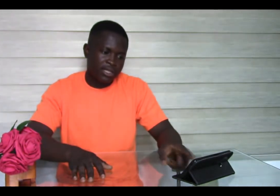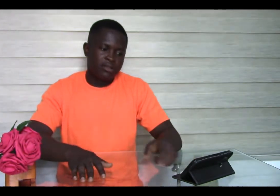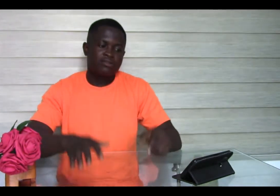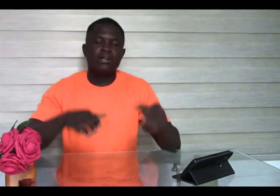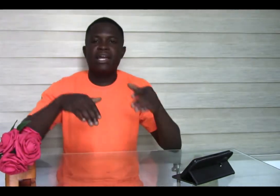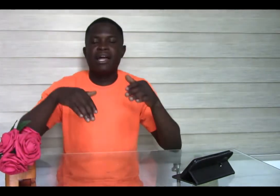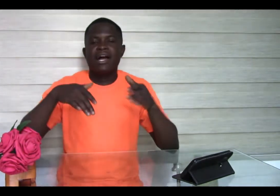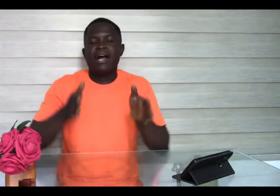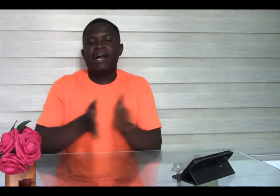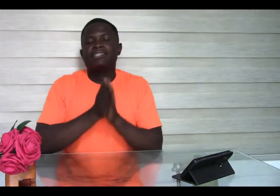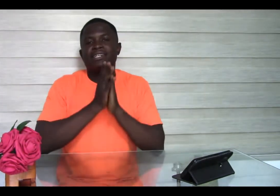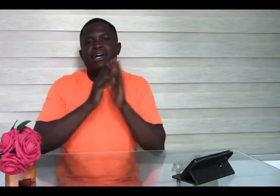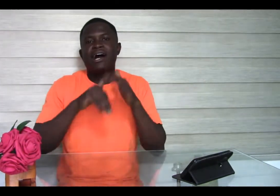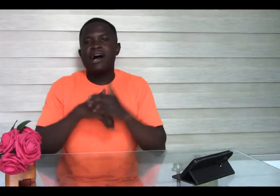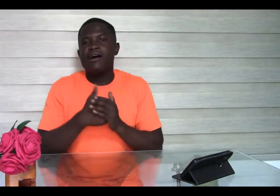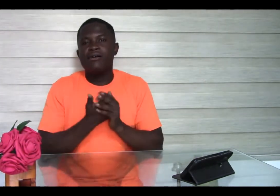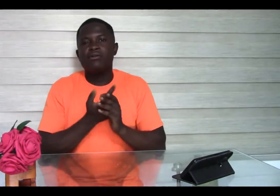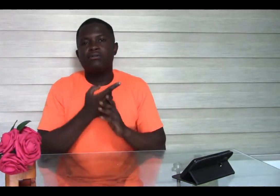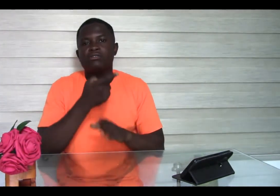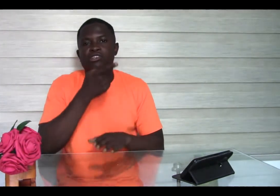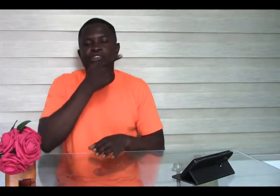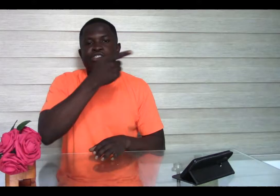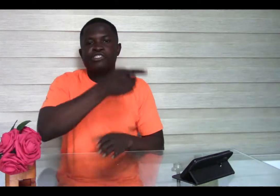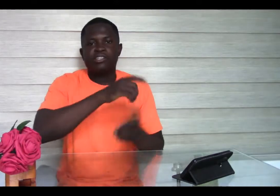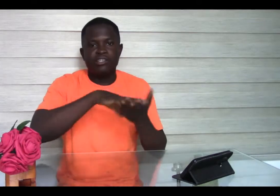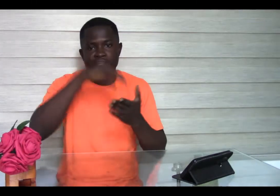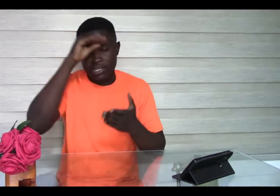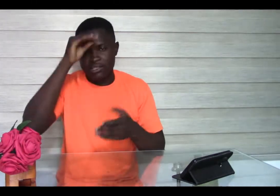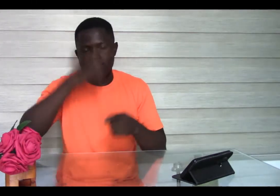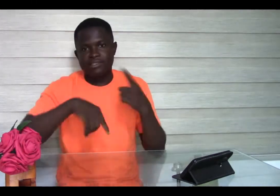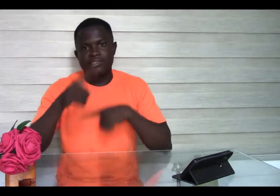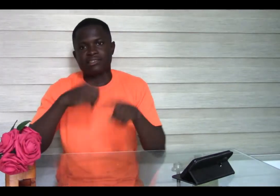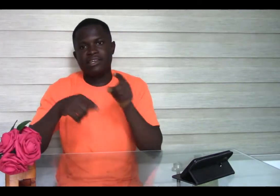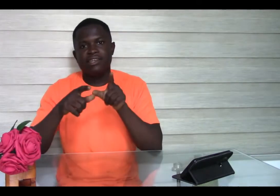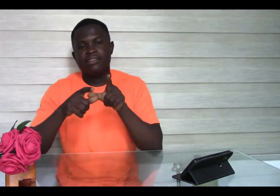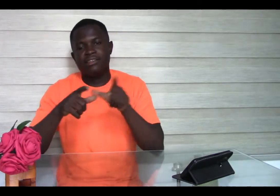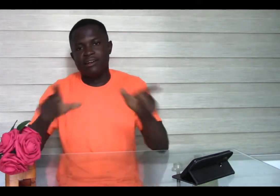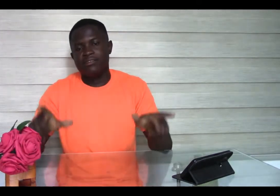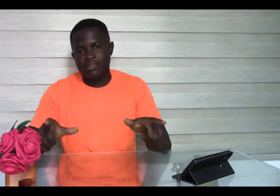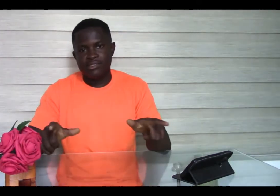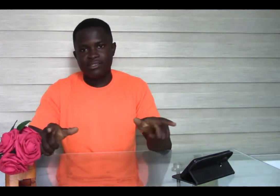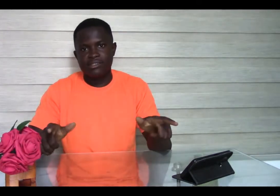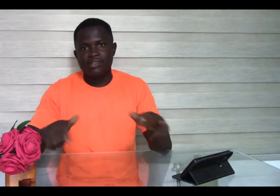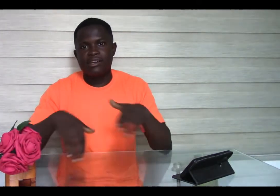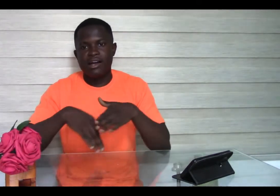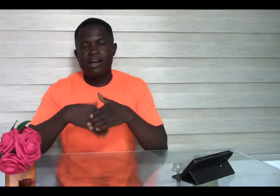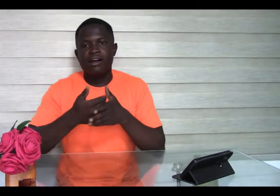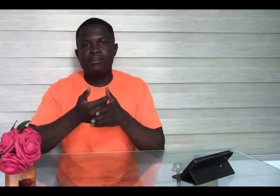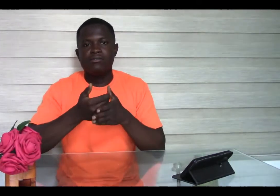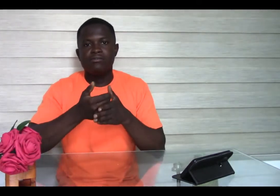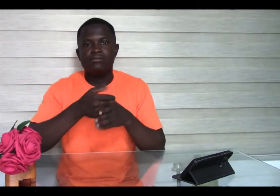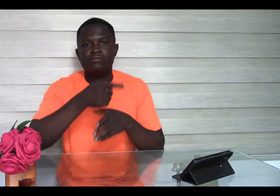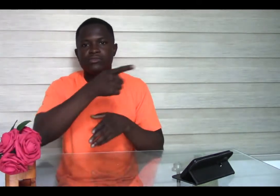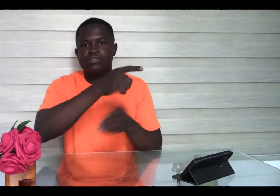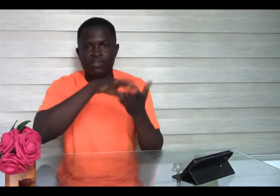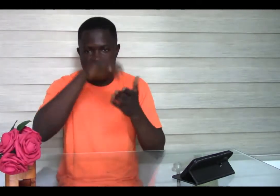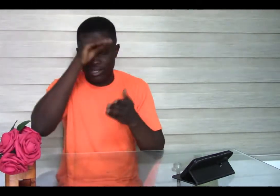So I asked her how she learned sign language. How you learn